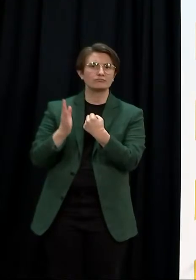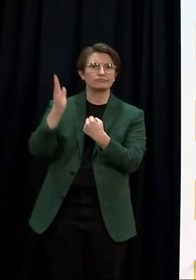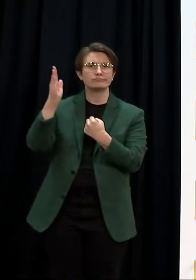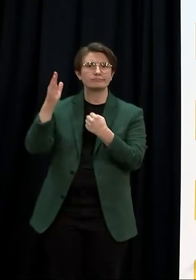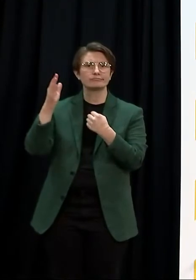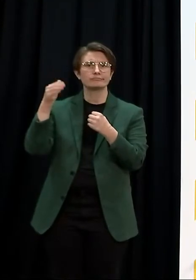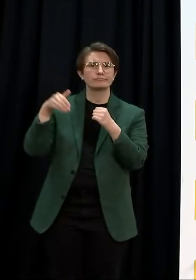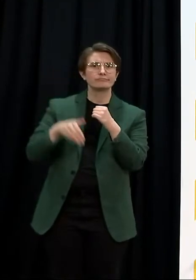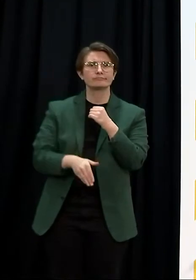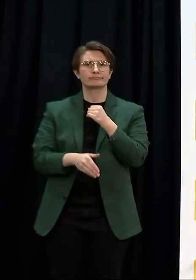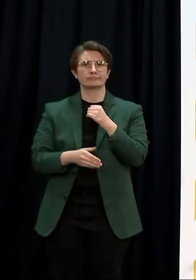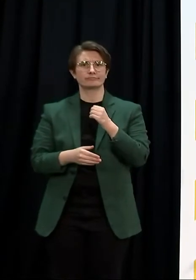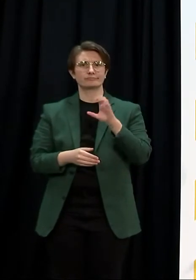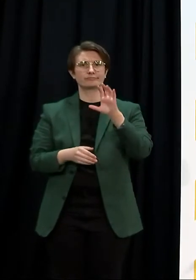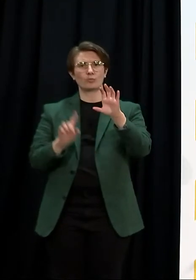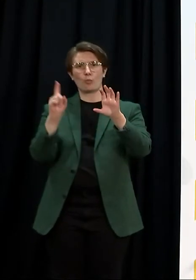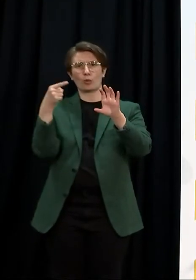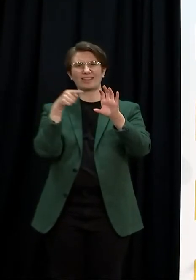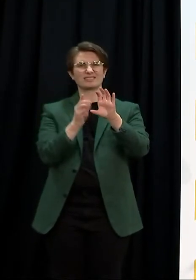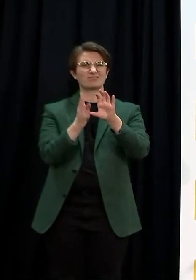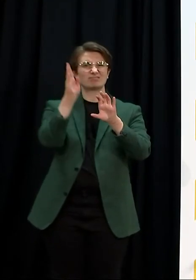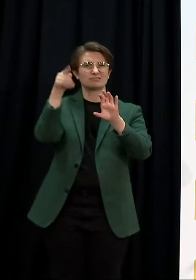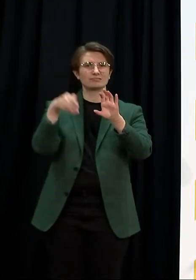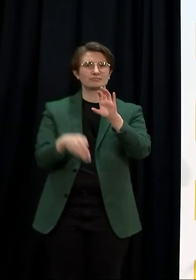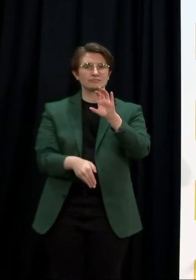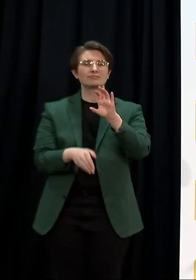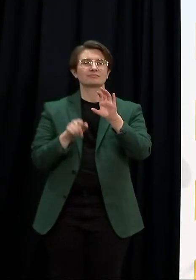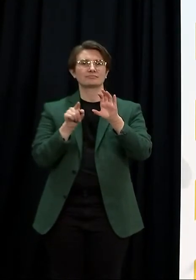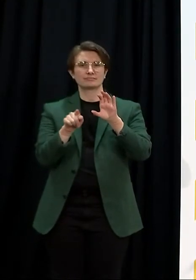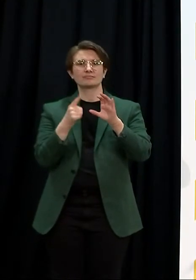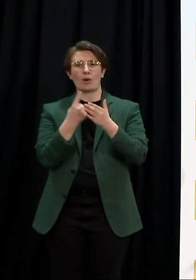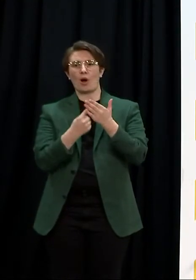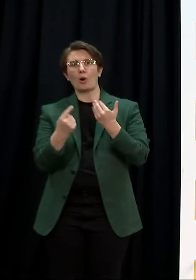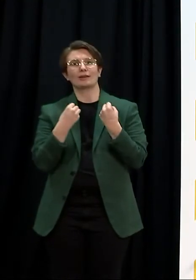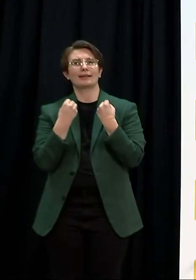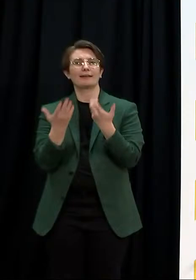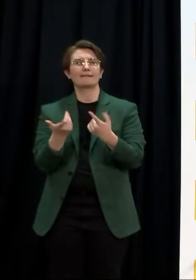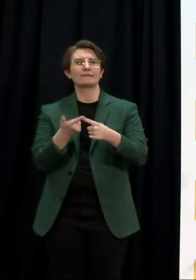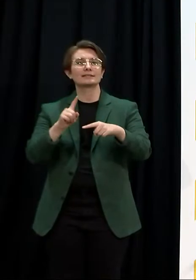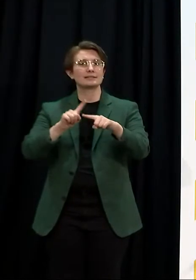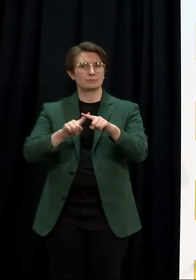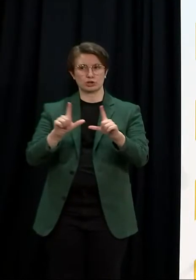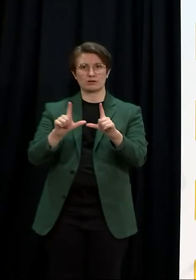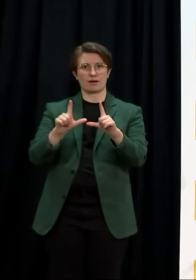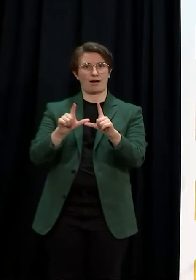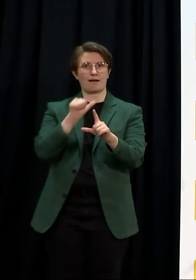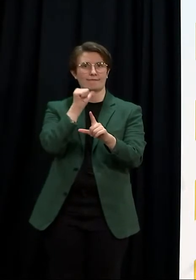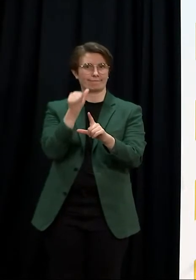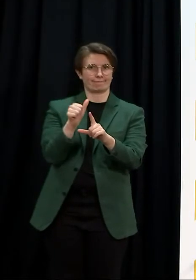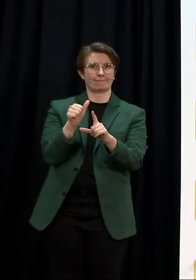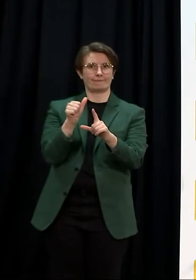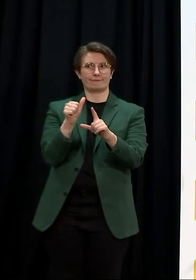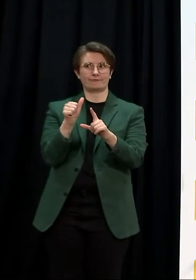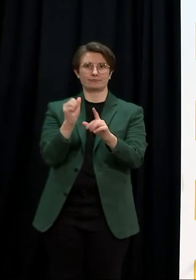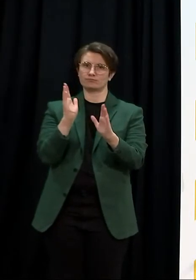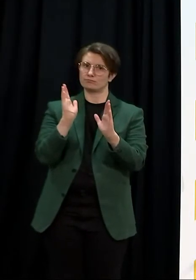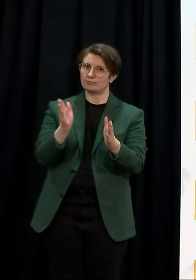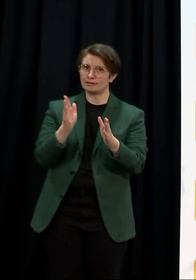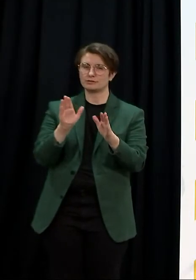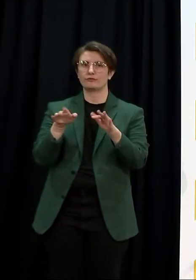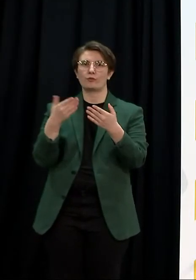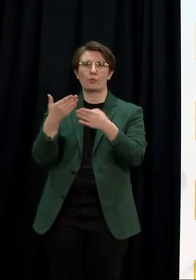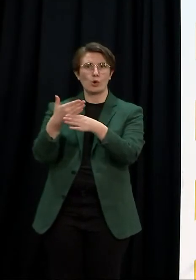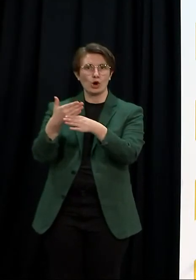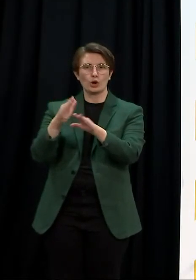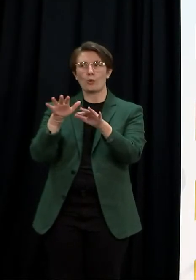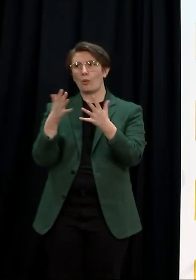They are only granted in exceptional circumstances and only where this is consistent with the wider public health response. I just want to